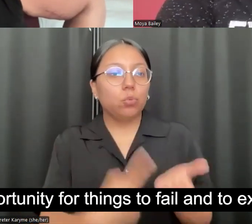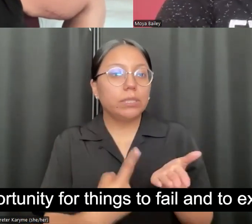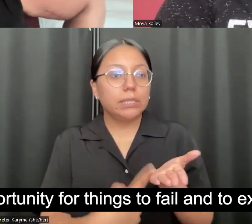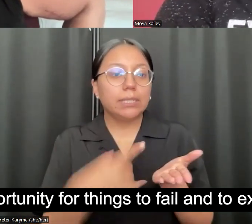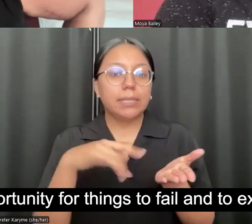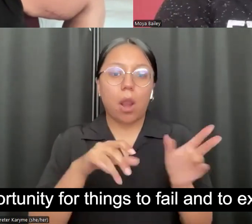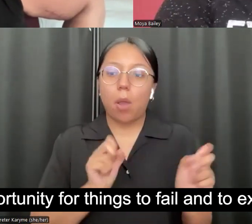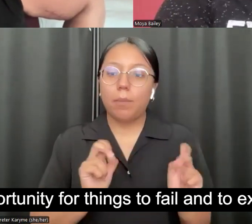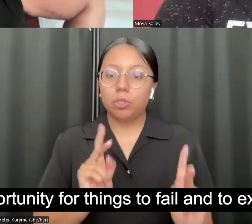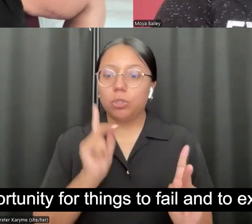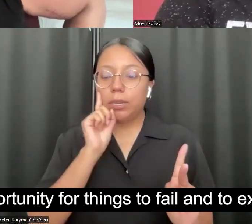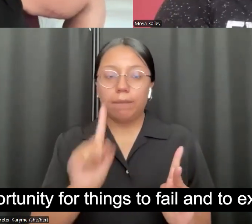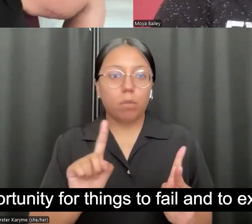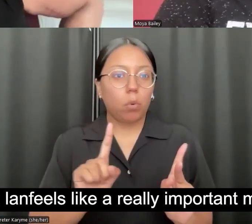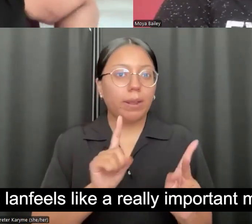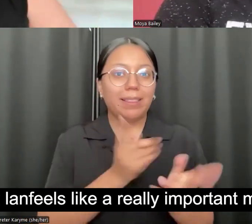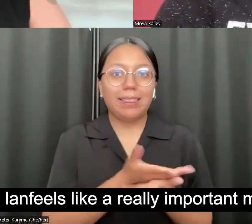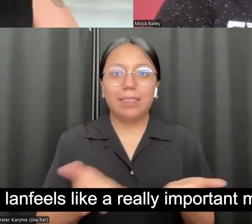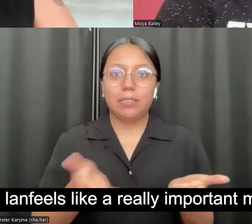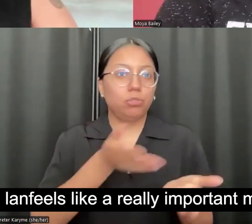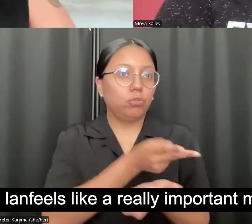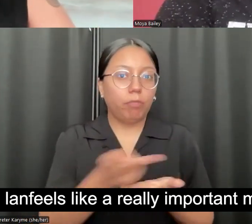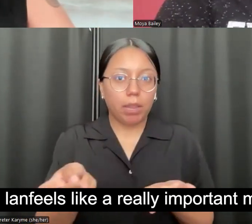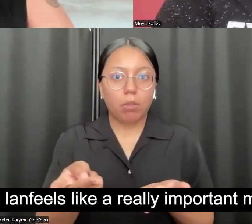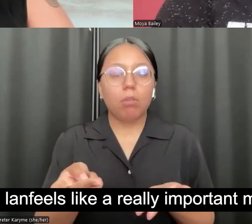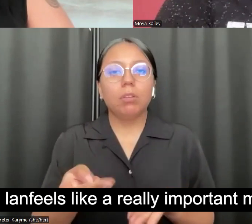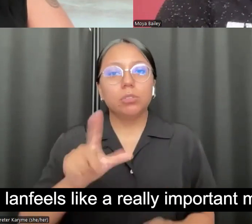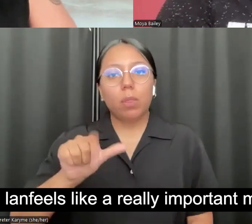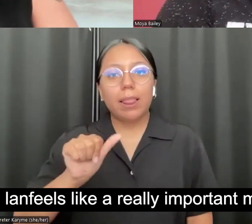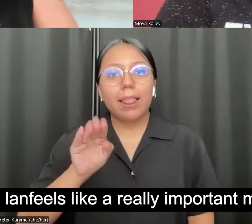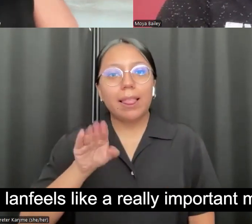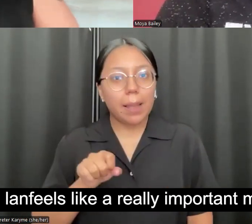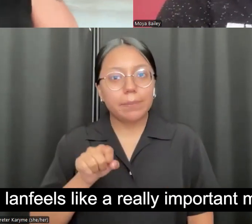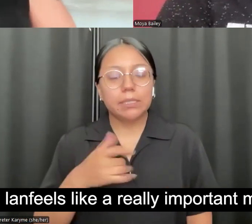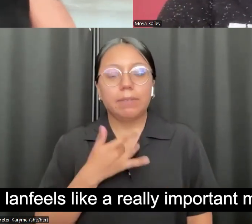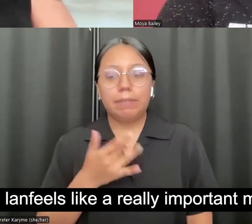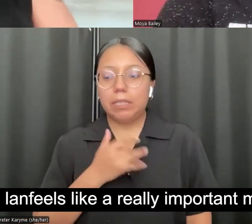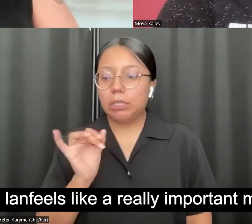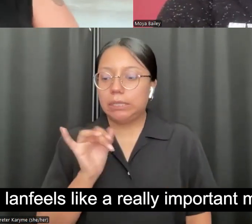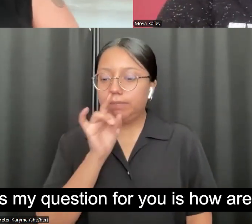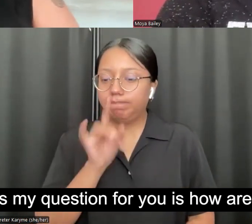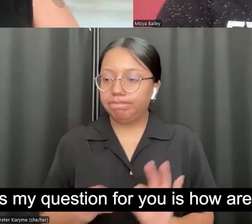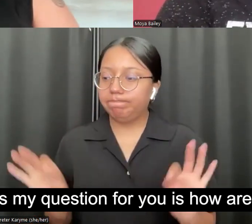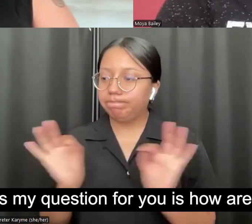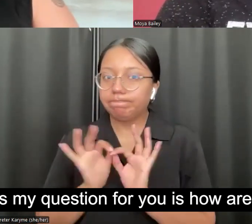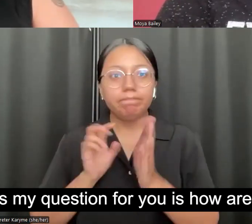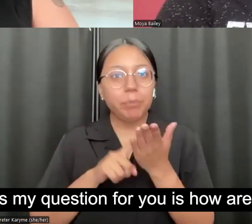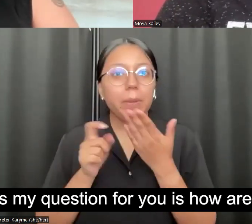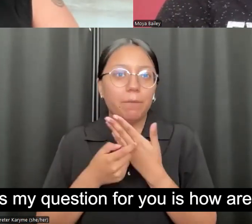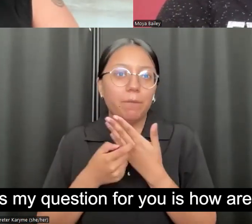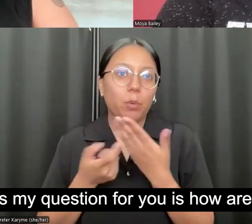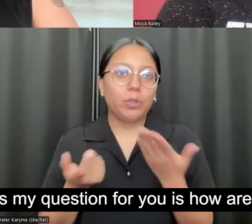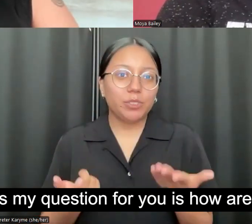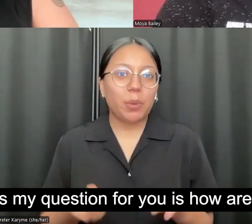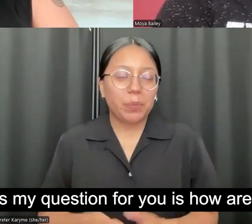So lab feels like a really important metaphor. So I guess my